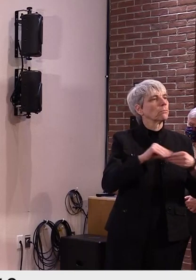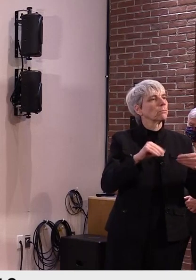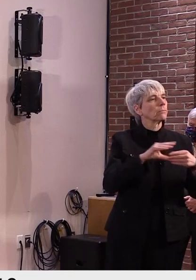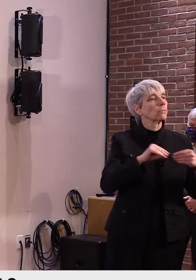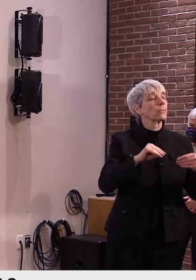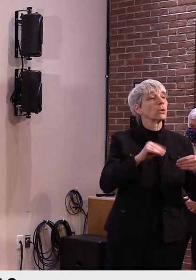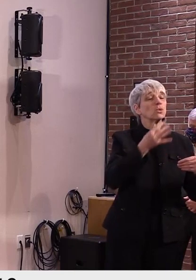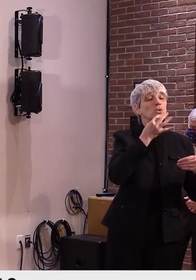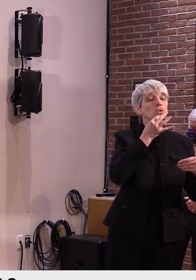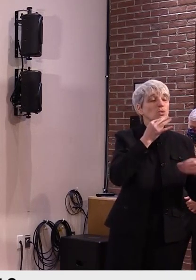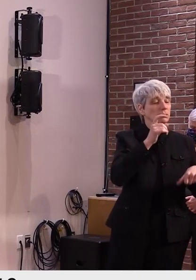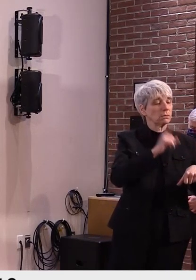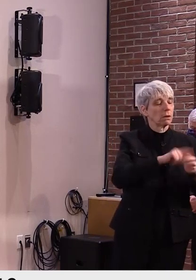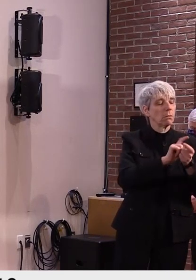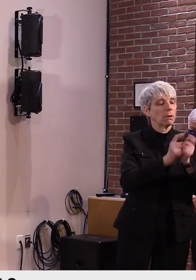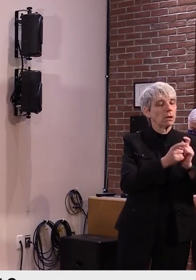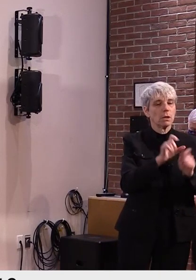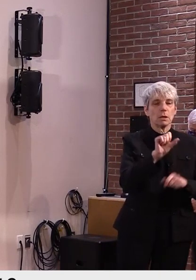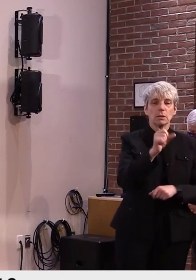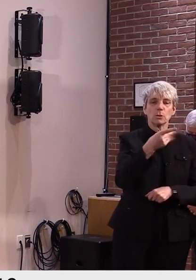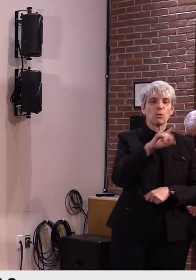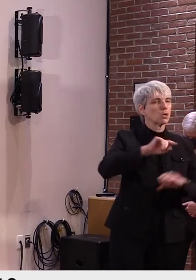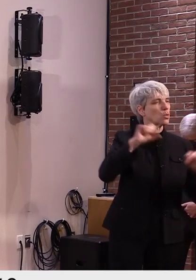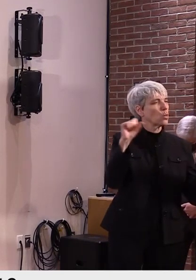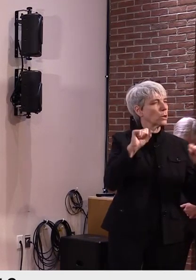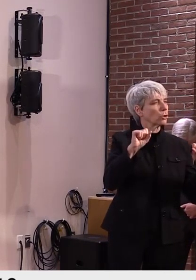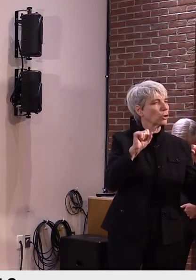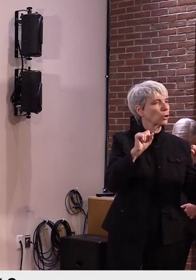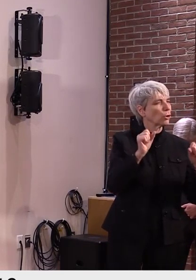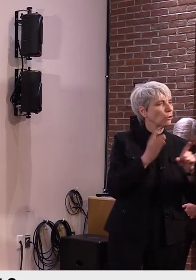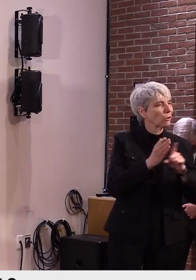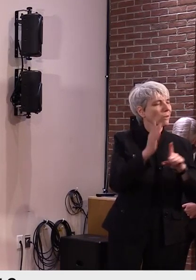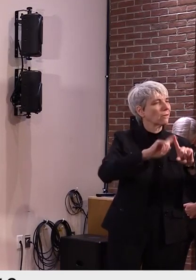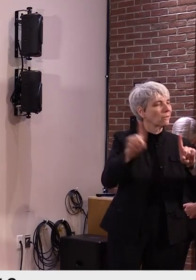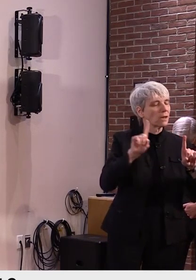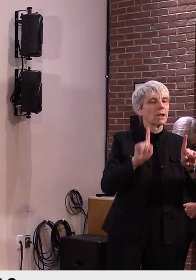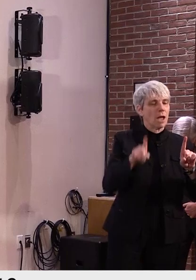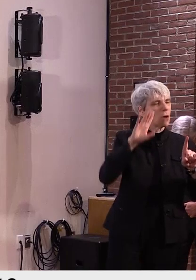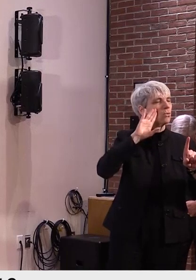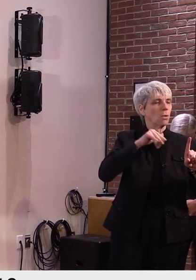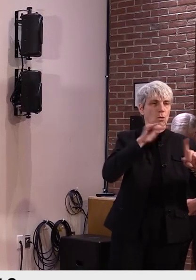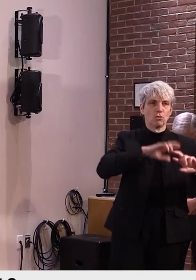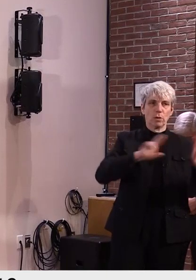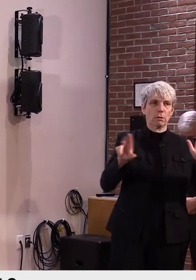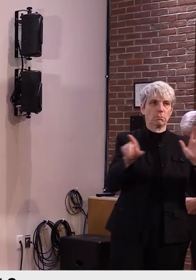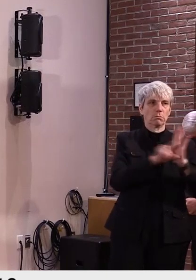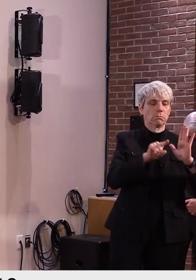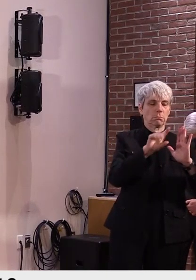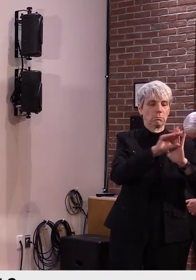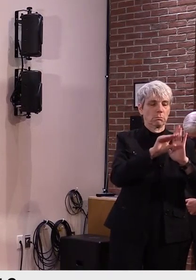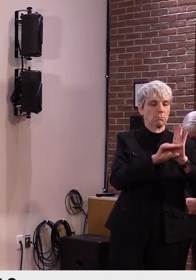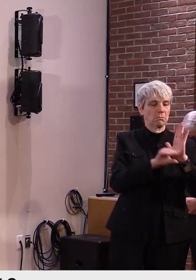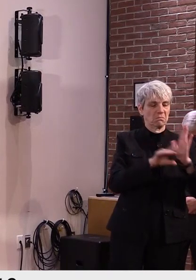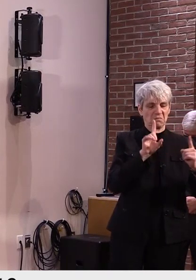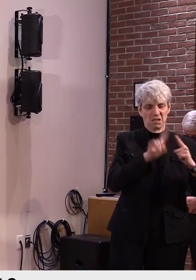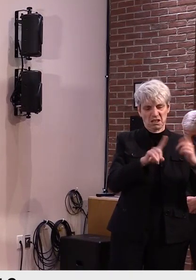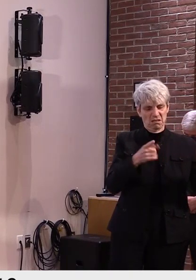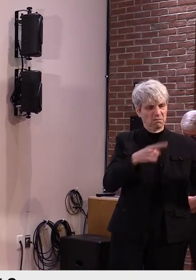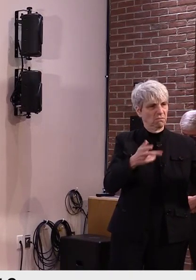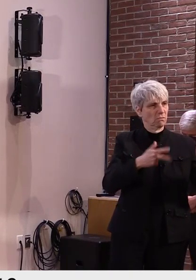Guidance, and I know it's not slated to be released for a few more weeks yet, but is there still a question of